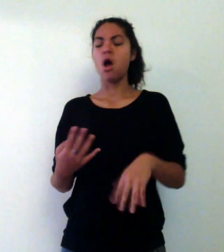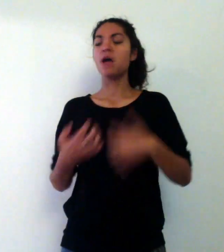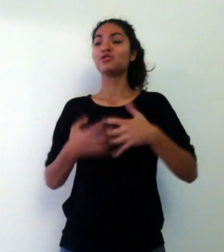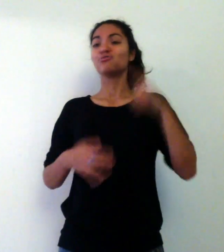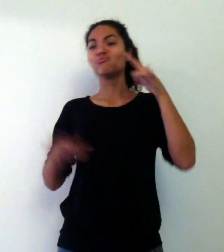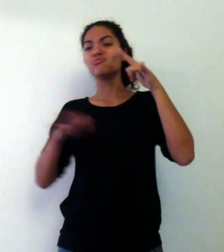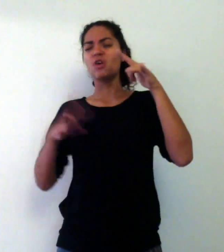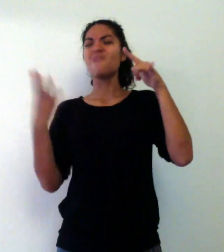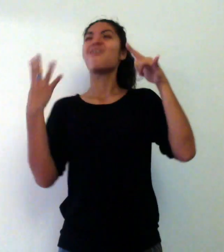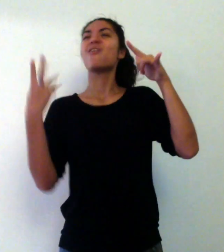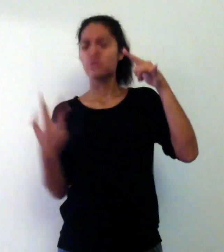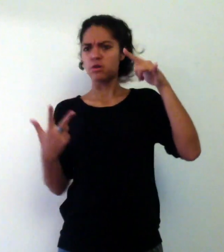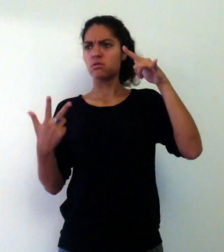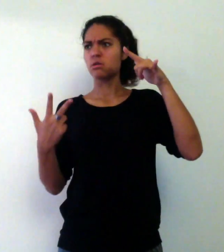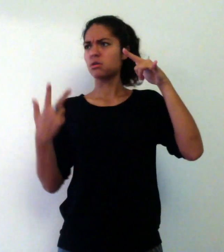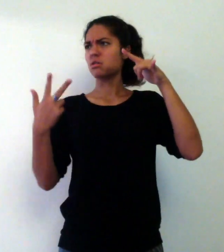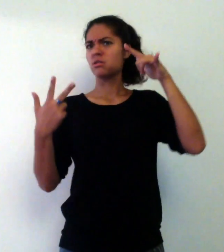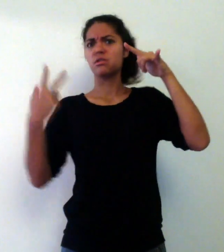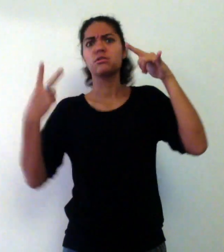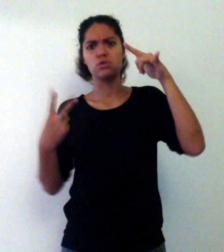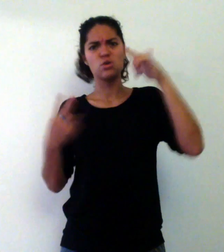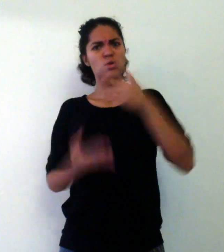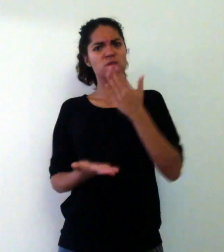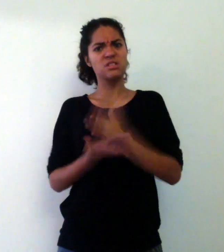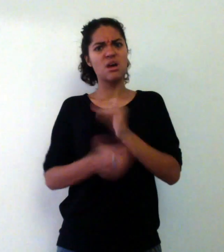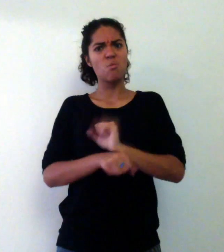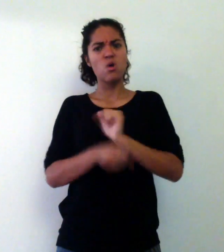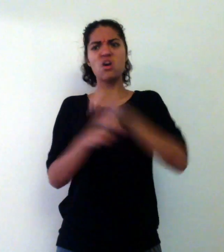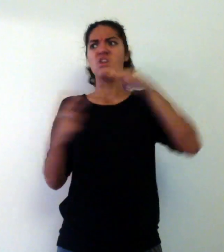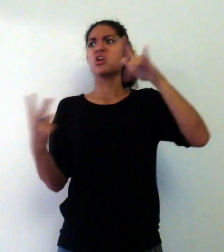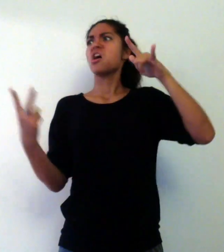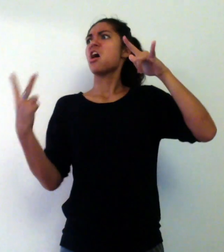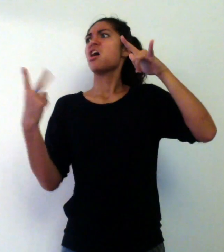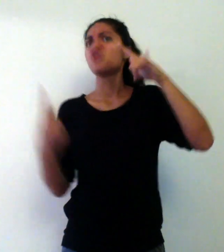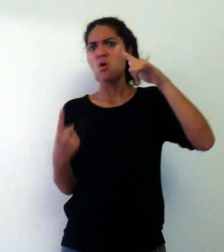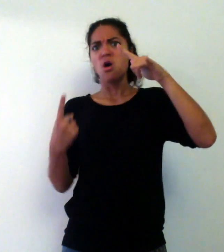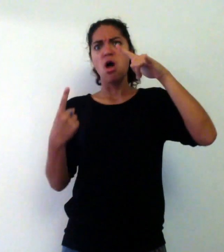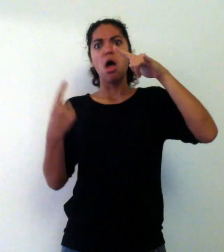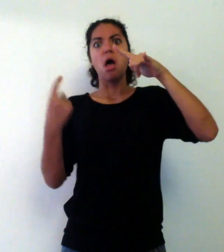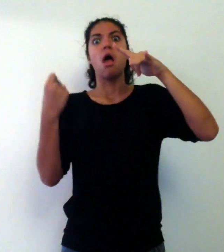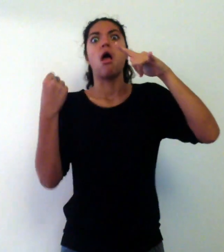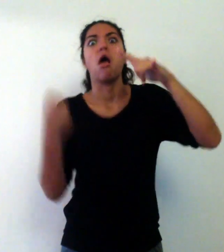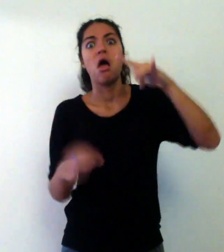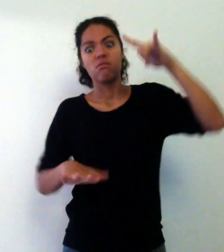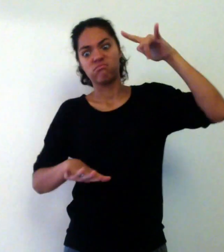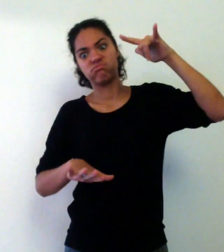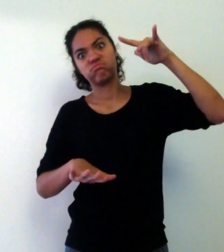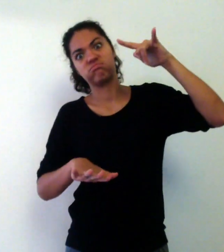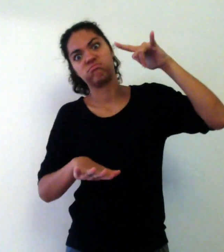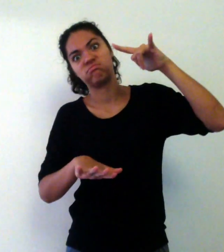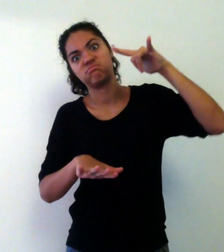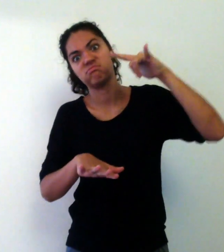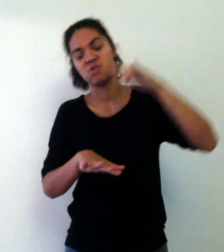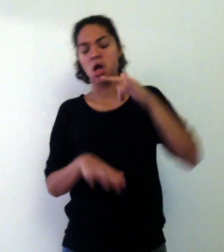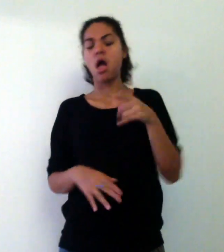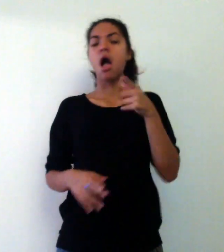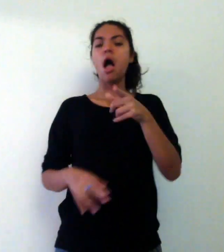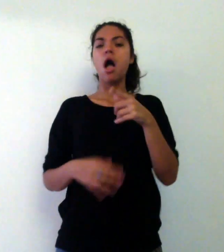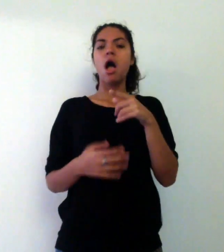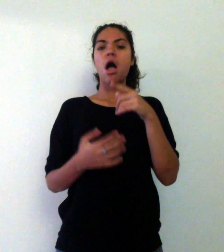to go, and suddenly all power was lost. And the recording equipment registers the quivering voice of the pilot, in which